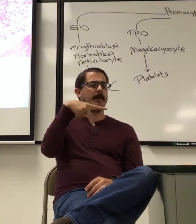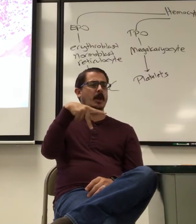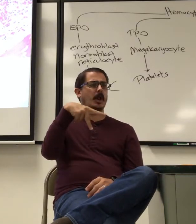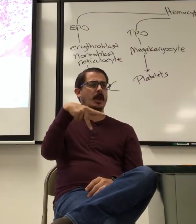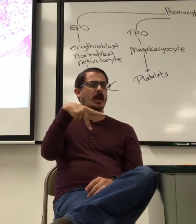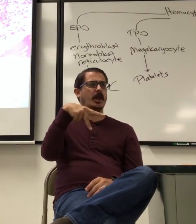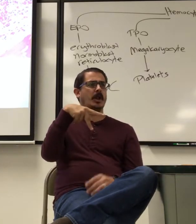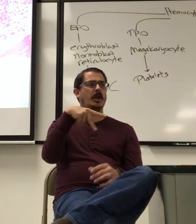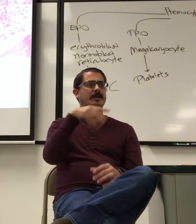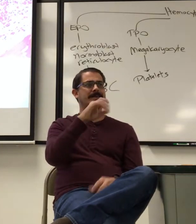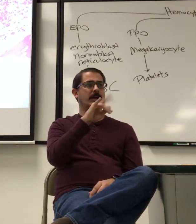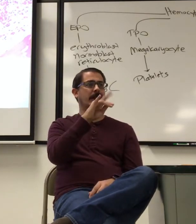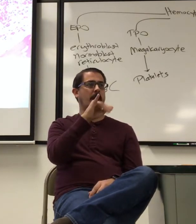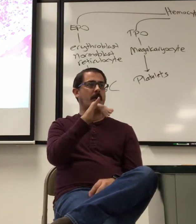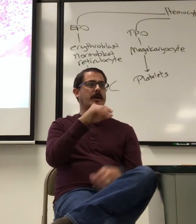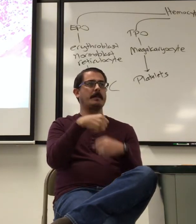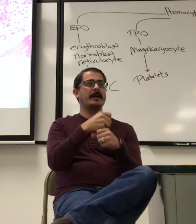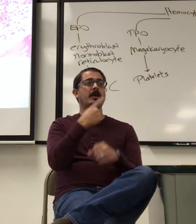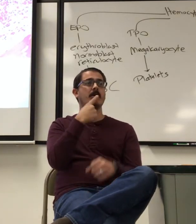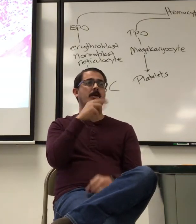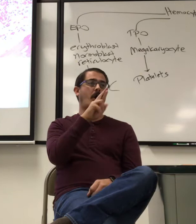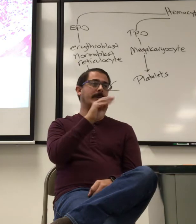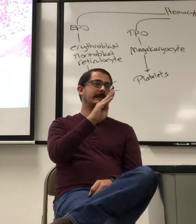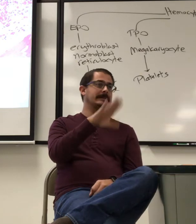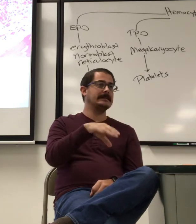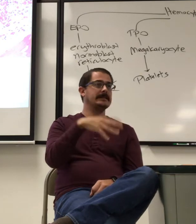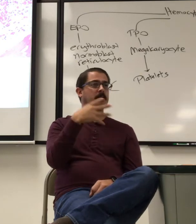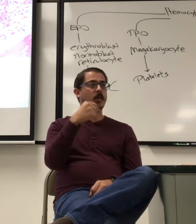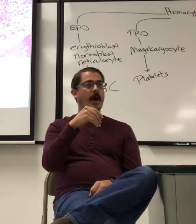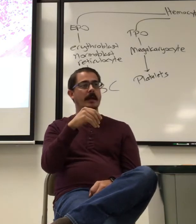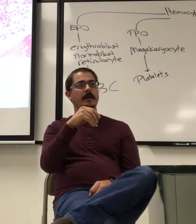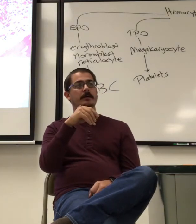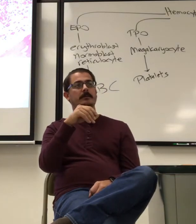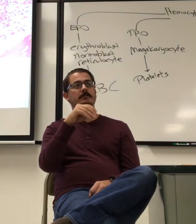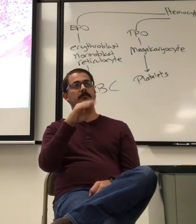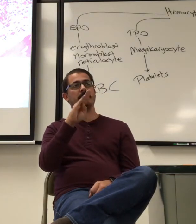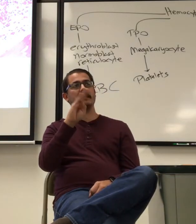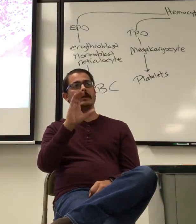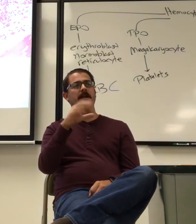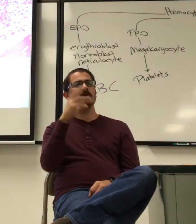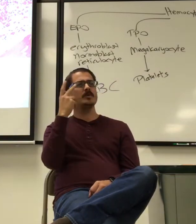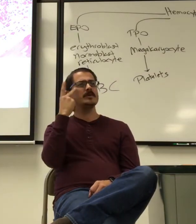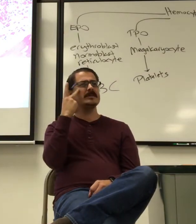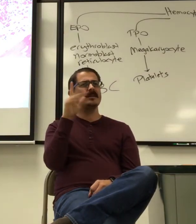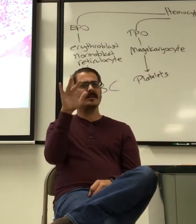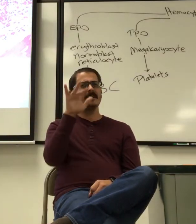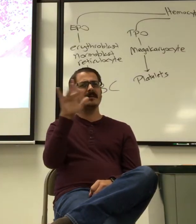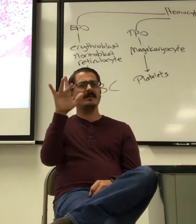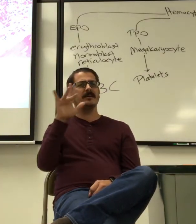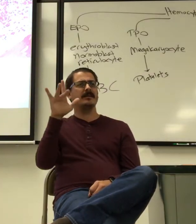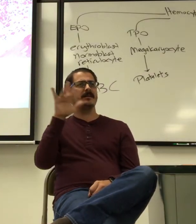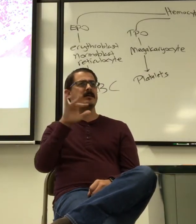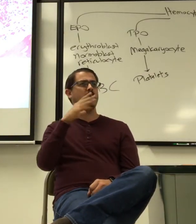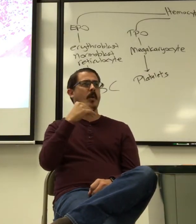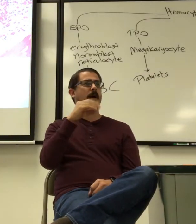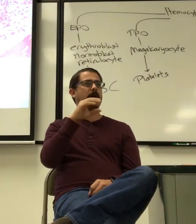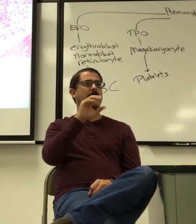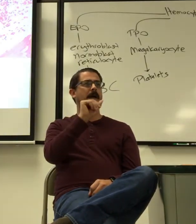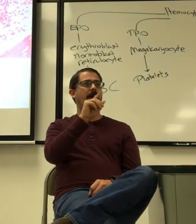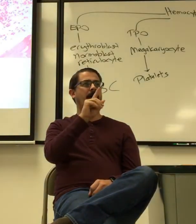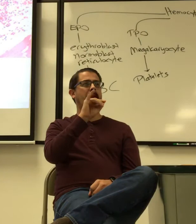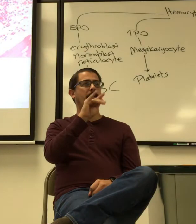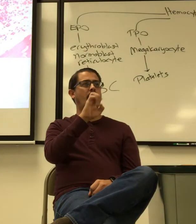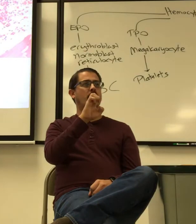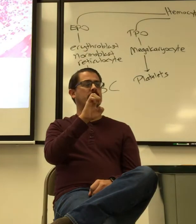the cellularity forming the red blood cells, the white blood cells, the platelets. You see these pockets of white, which are adipose. And as we